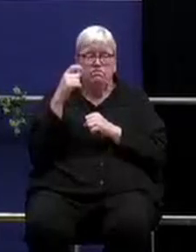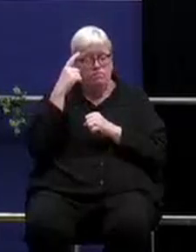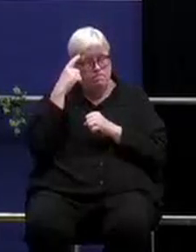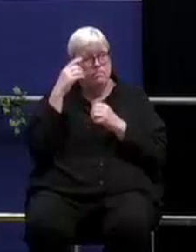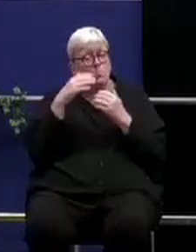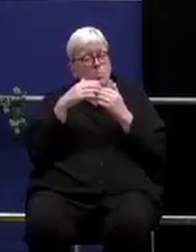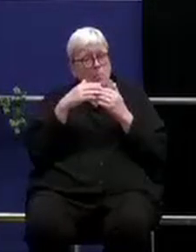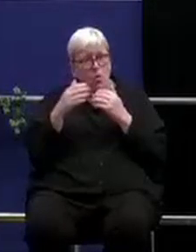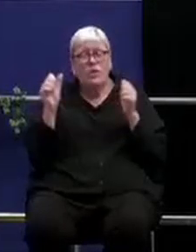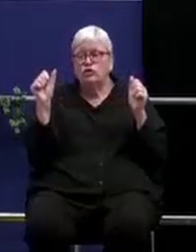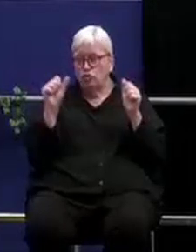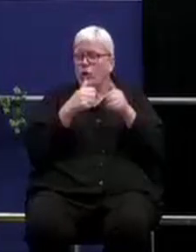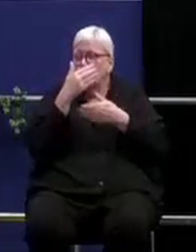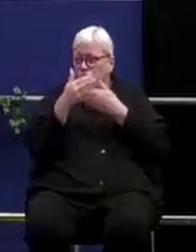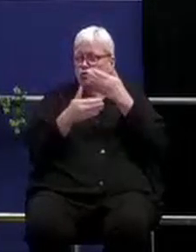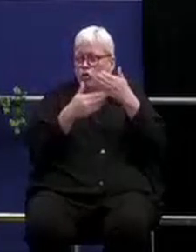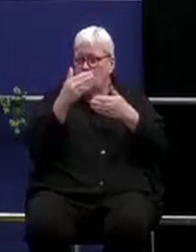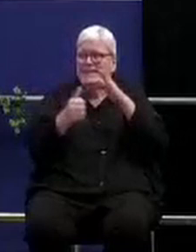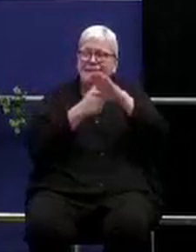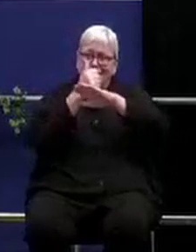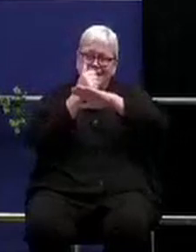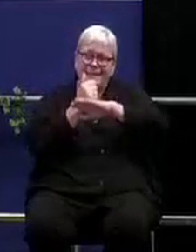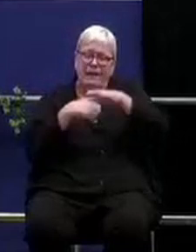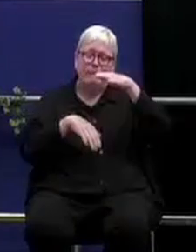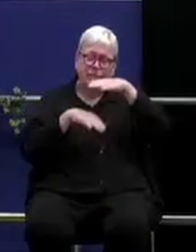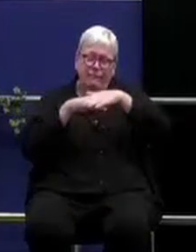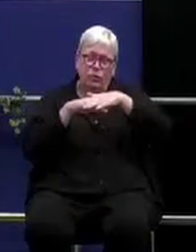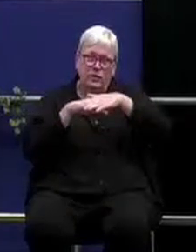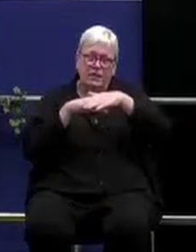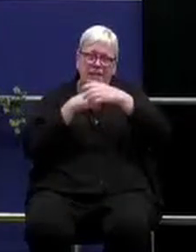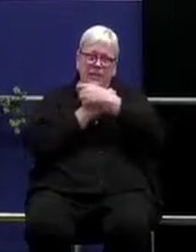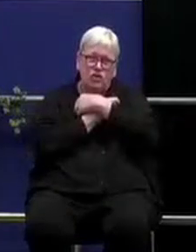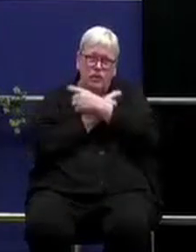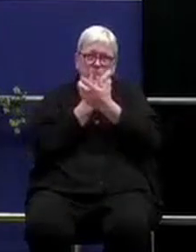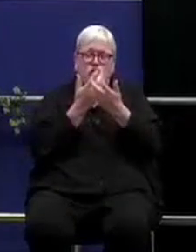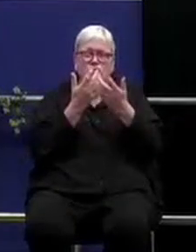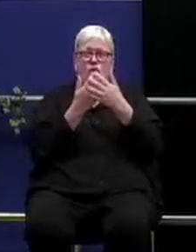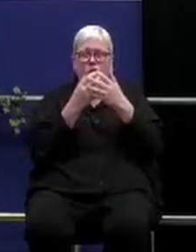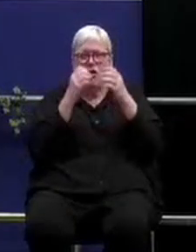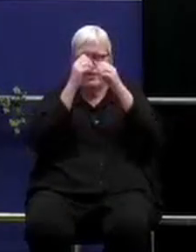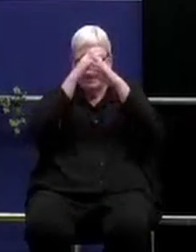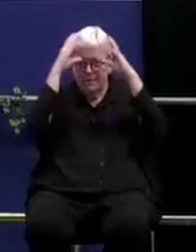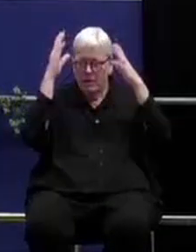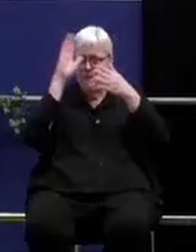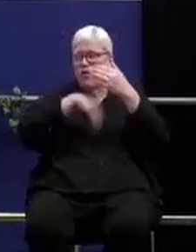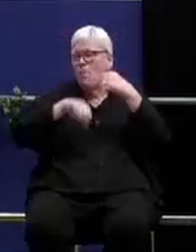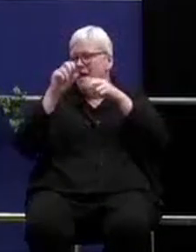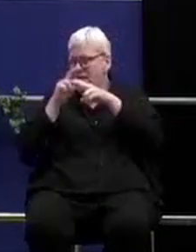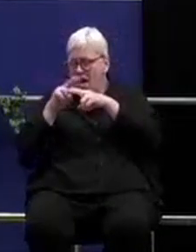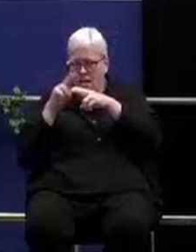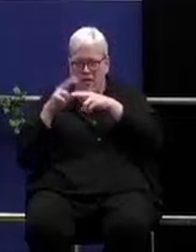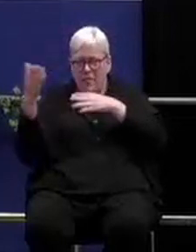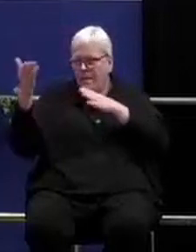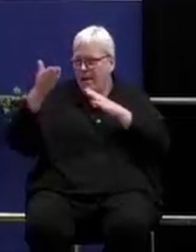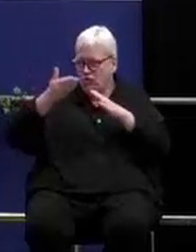there's more short stories that are set fully in Egypt, or are, you know, inspiration from stories that my dad had passed on to me, or even experiences